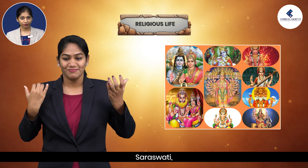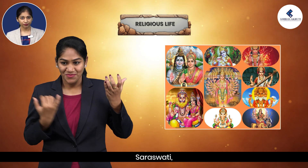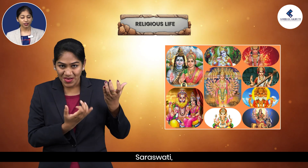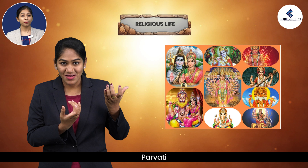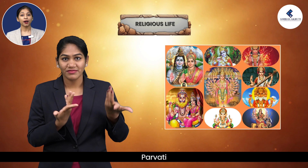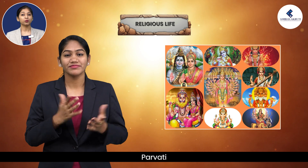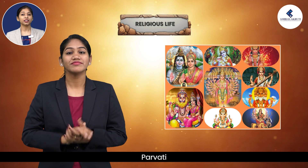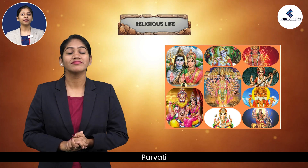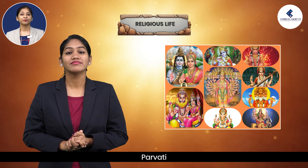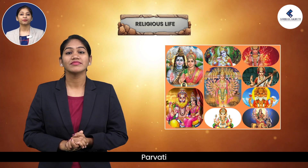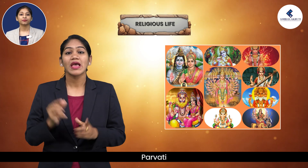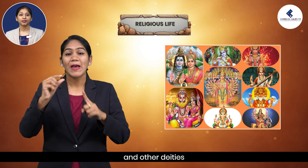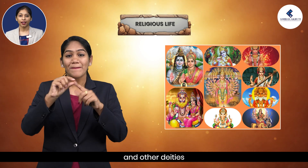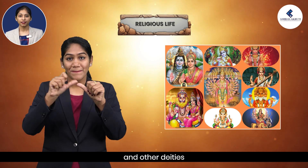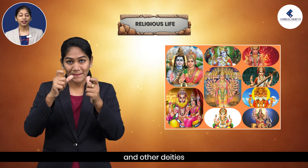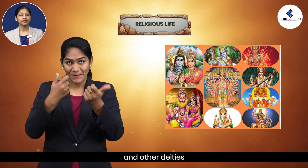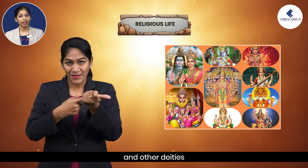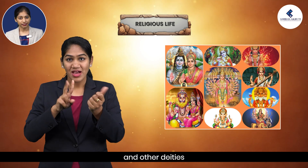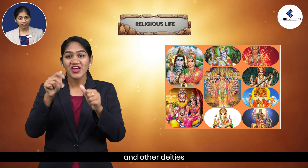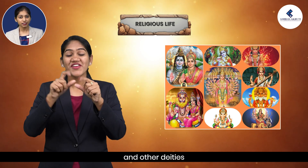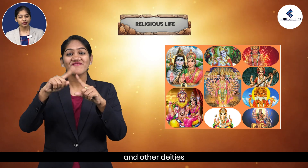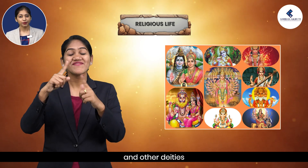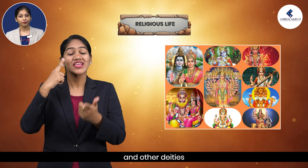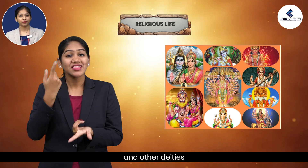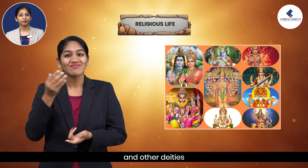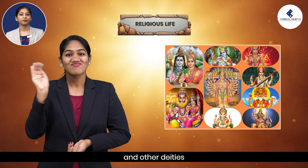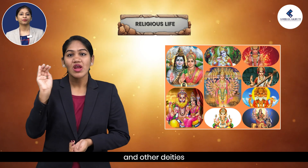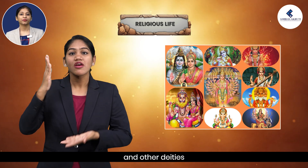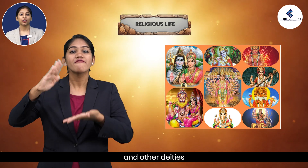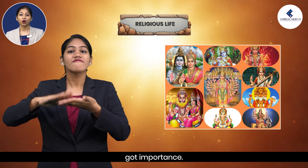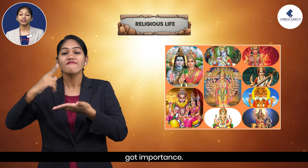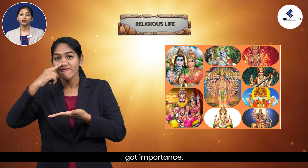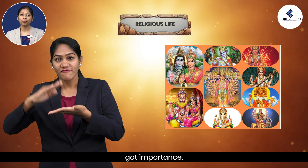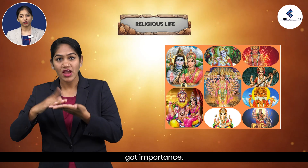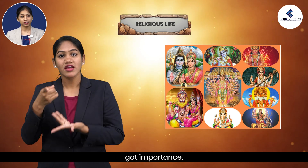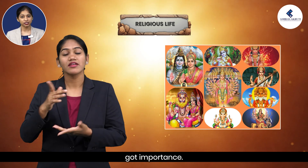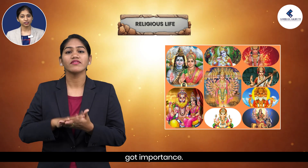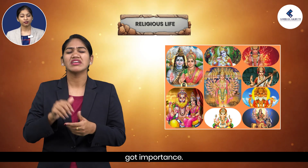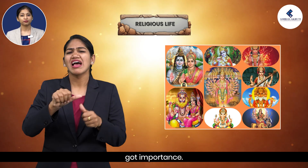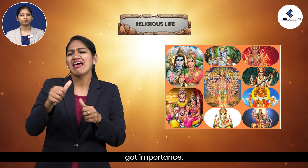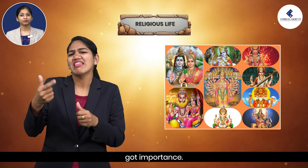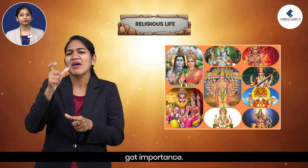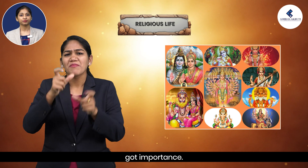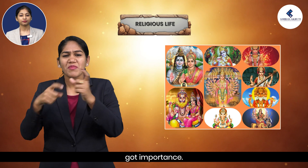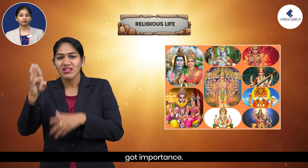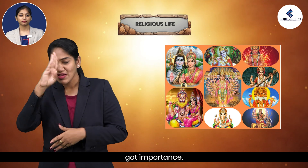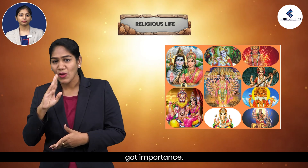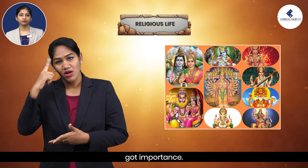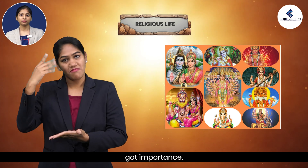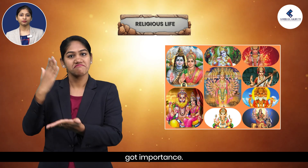Saraswati, Parvati and other deities got importance.